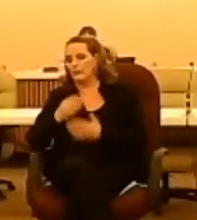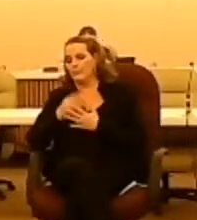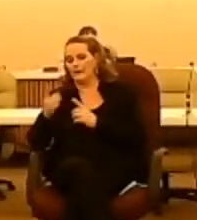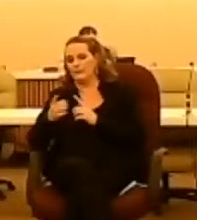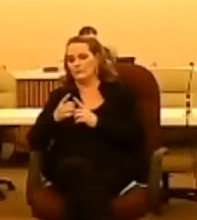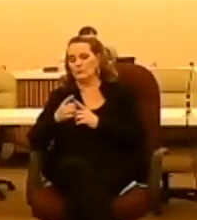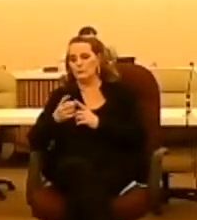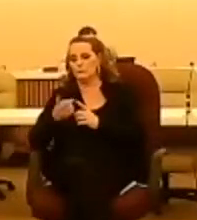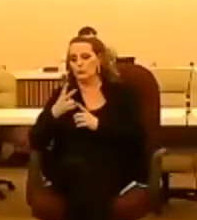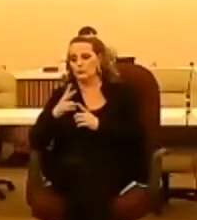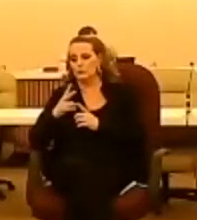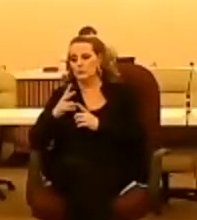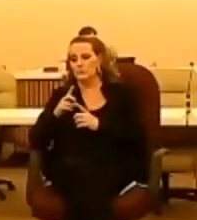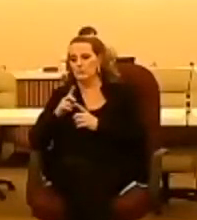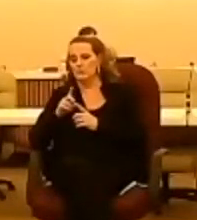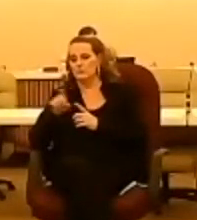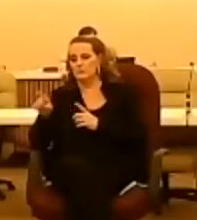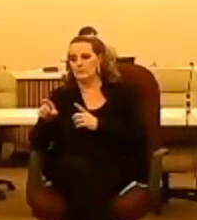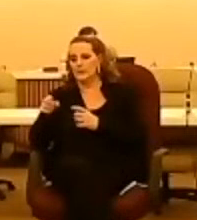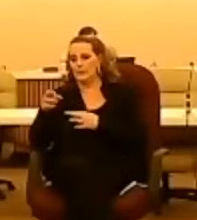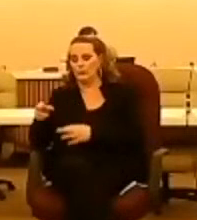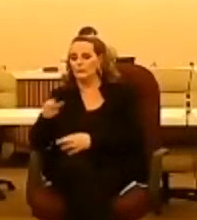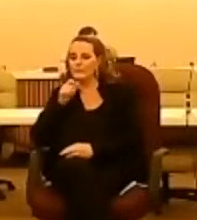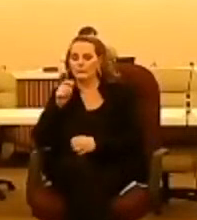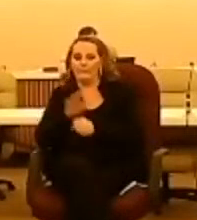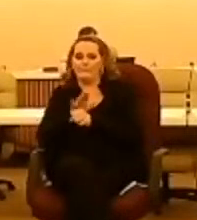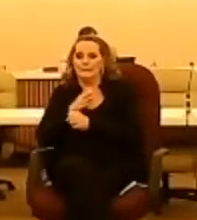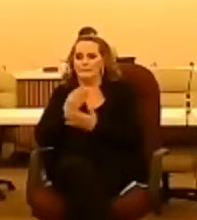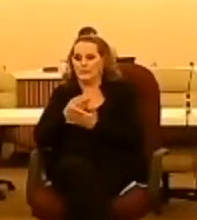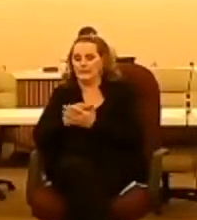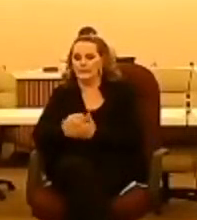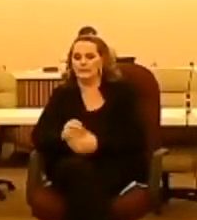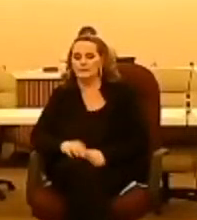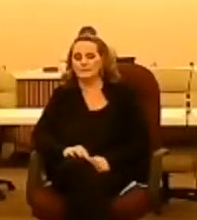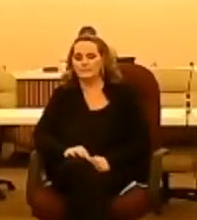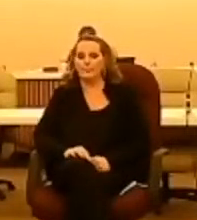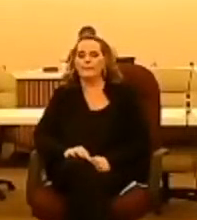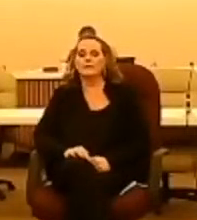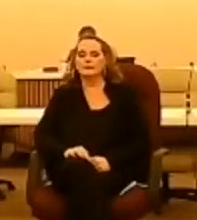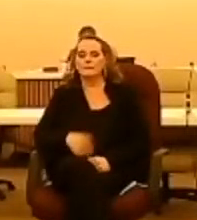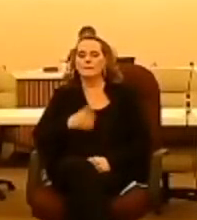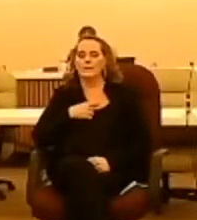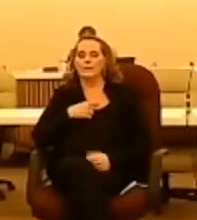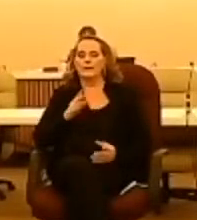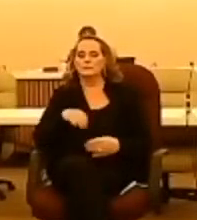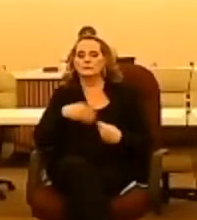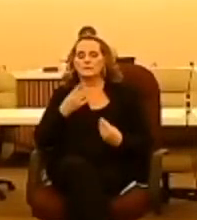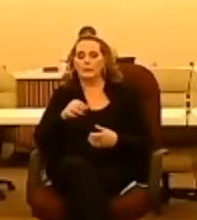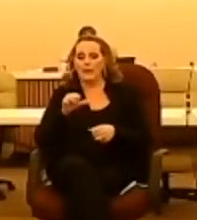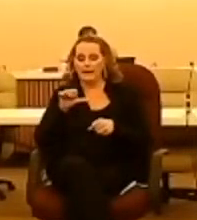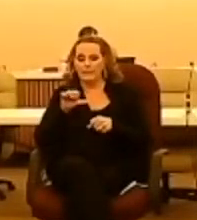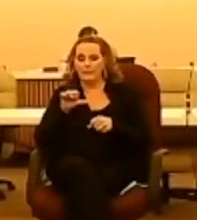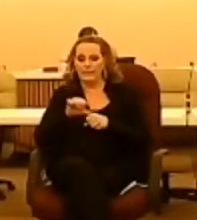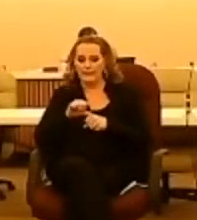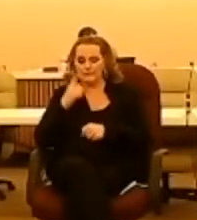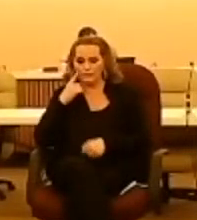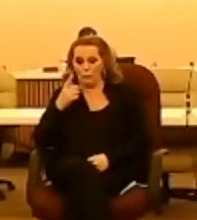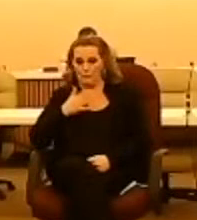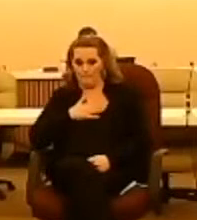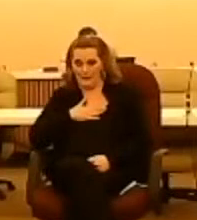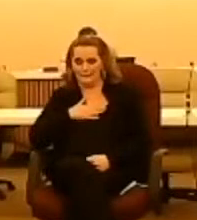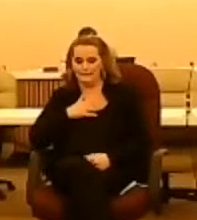road. But I don't have the money to buy the building. And White Arrow, they are the supplier of gas for my